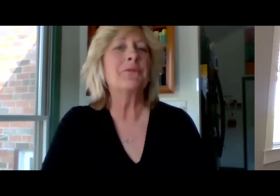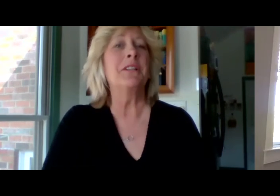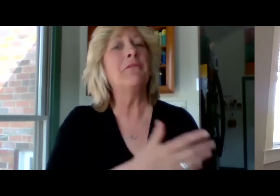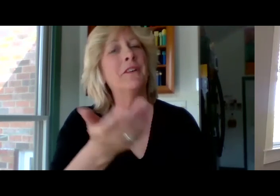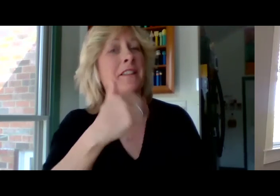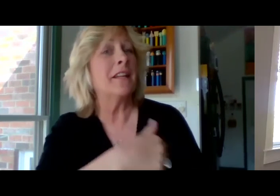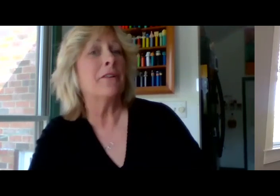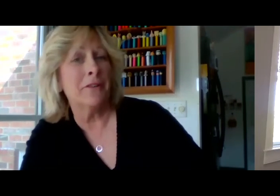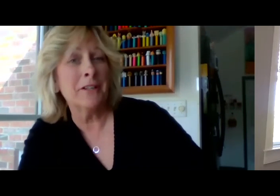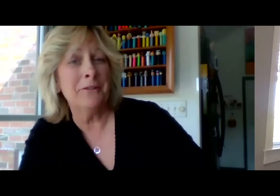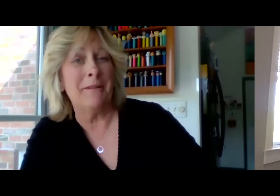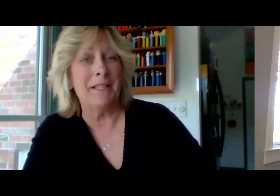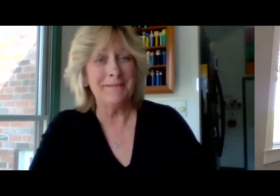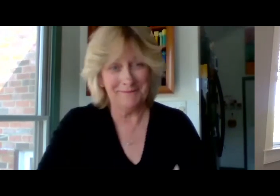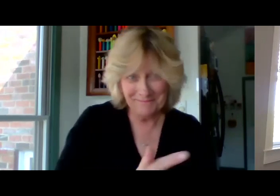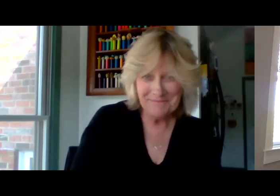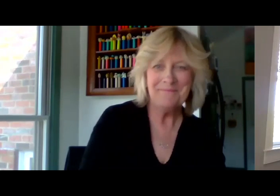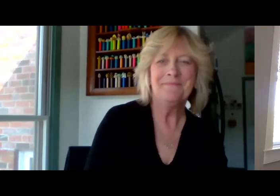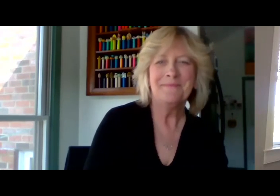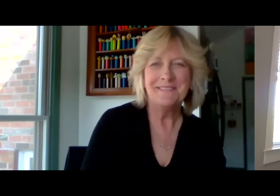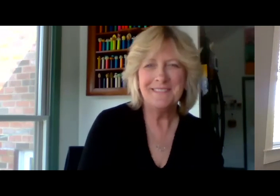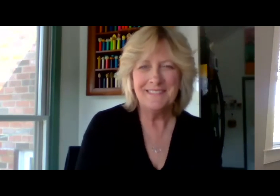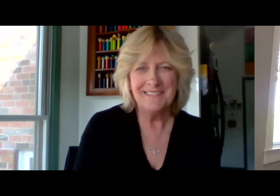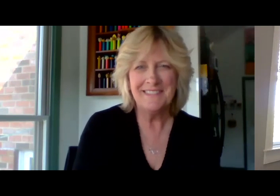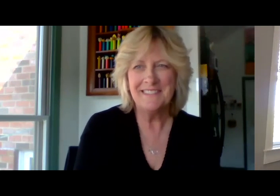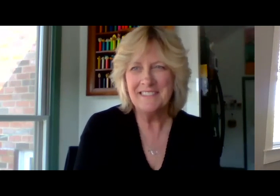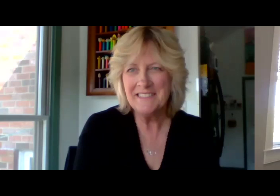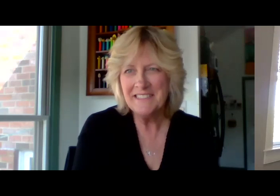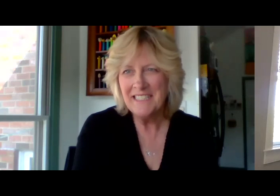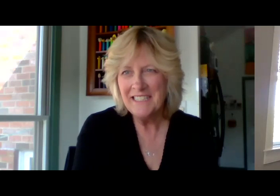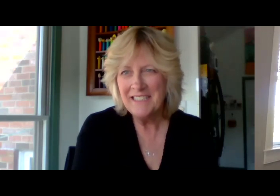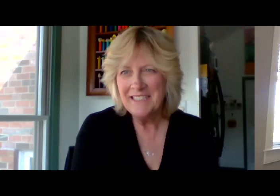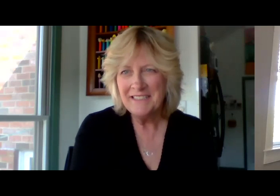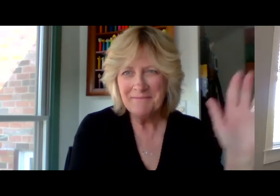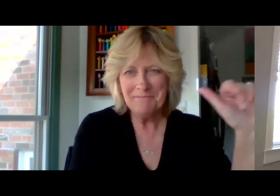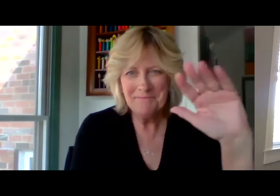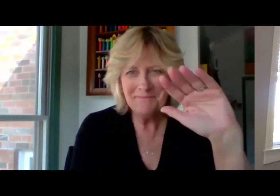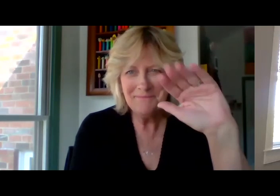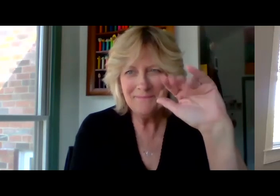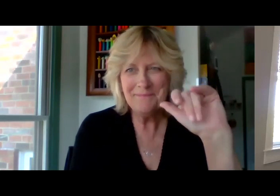That was really fun. Thank you for including me. Thank you. All right, bye, everyone.